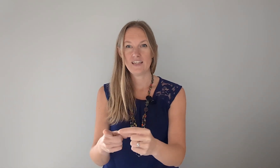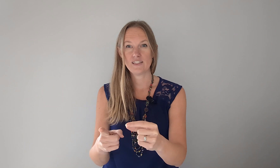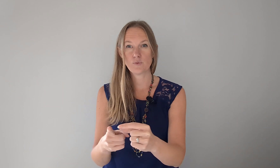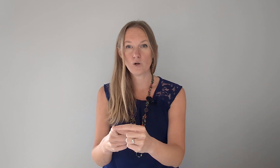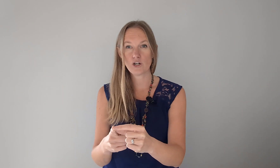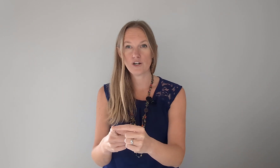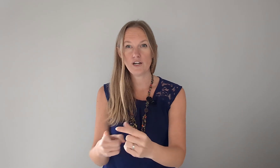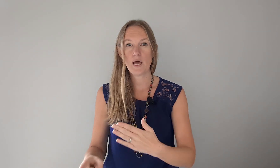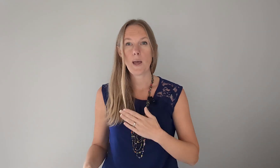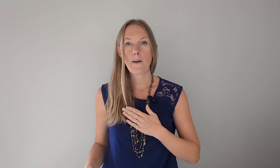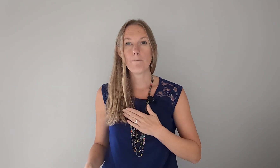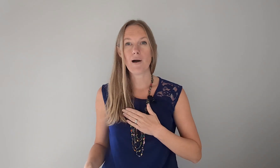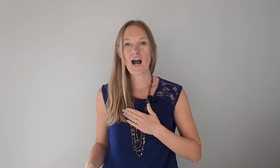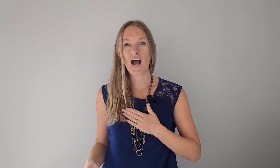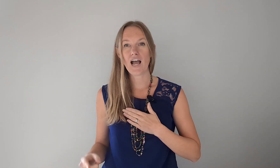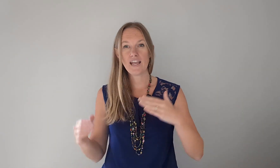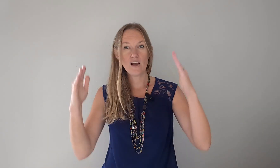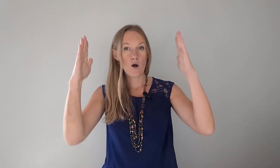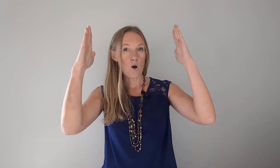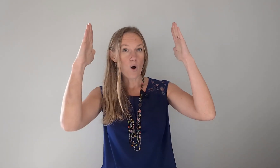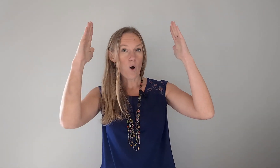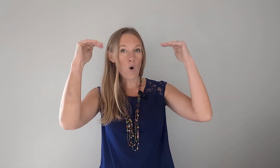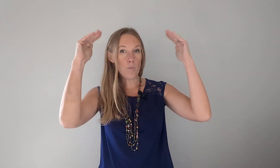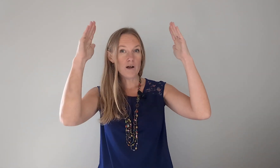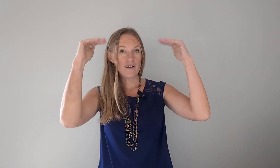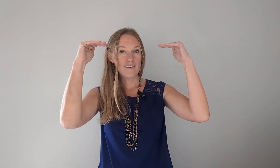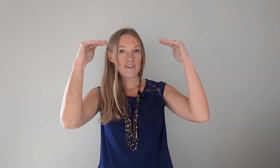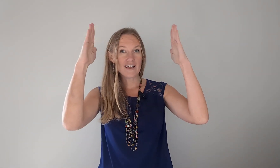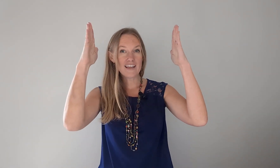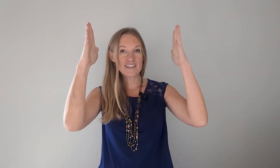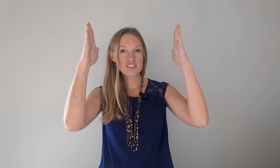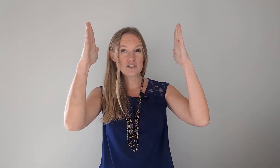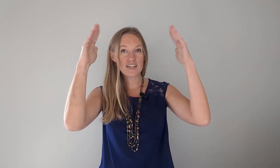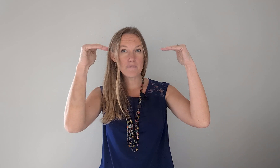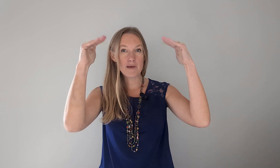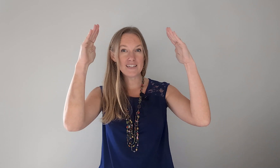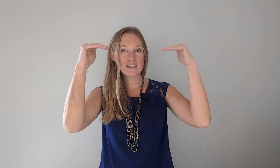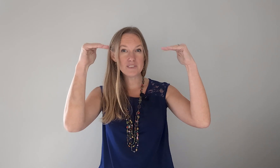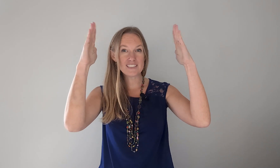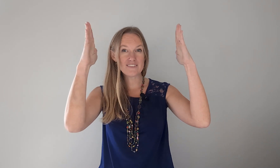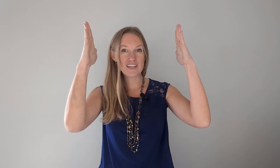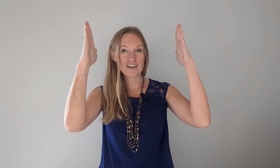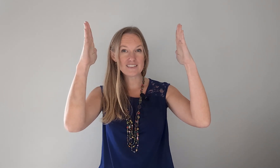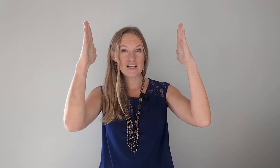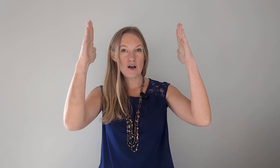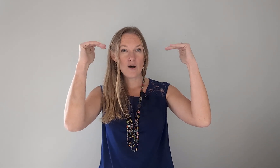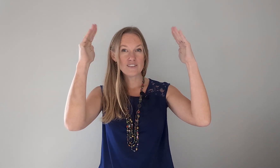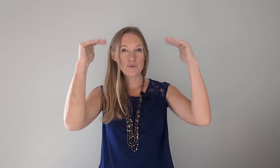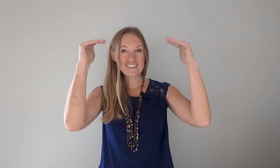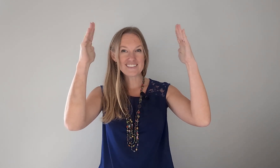His word, my hope. Okay. Hands straight and bending them just at the fingers twice.